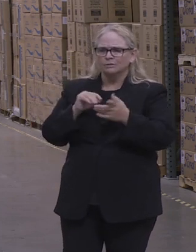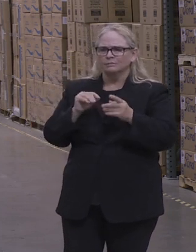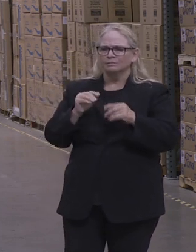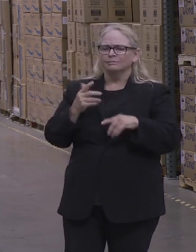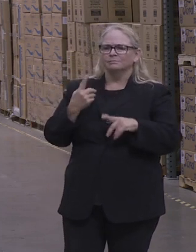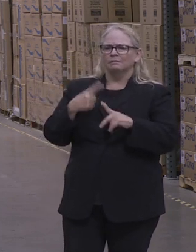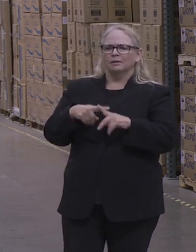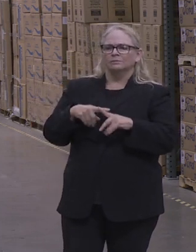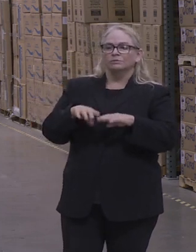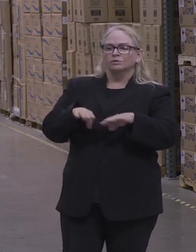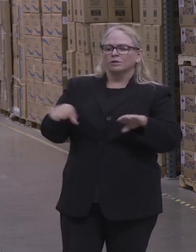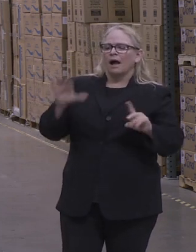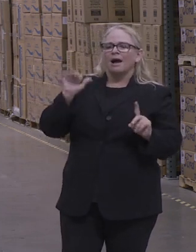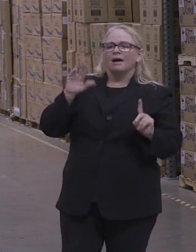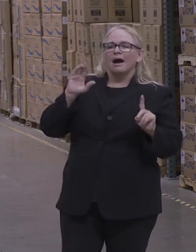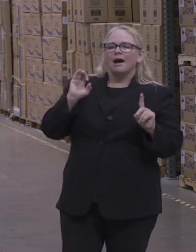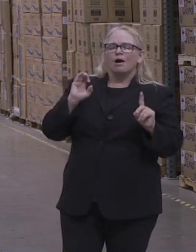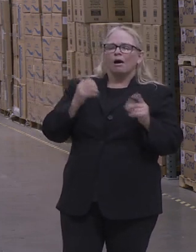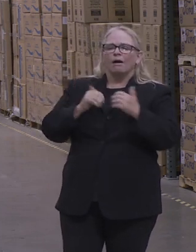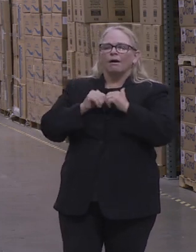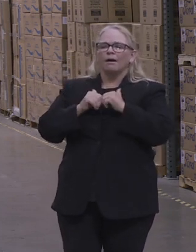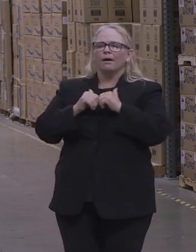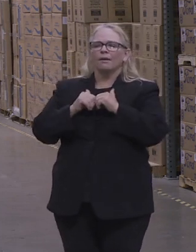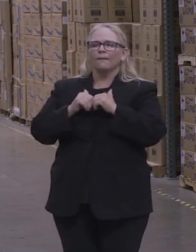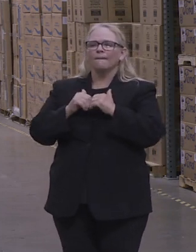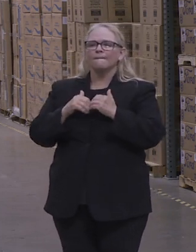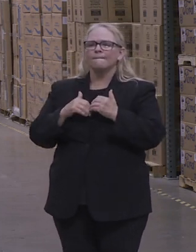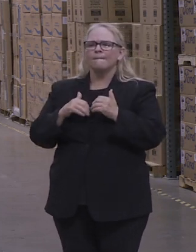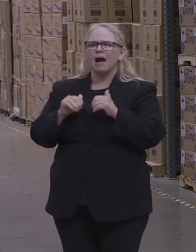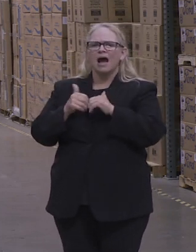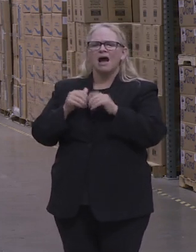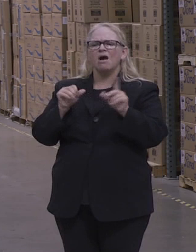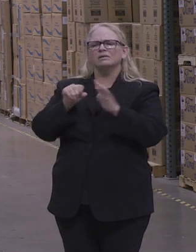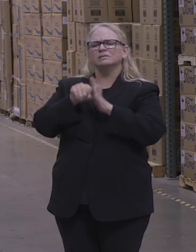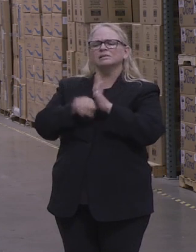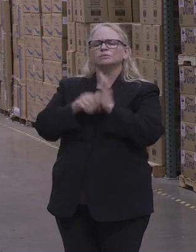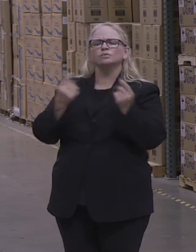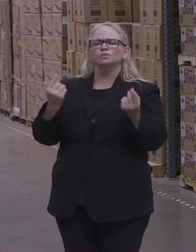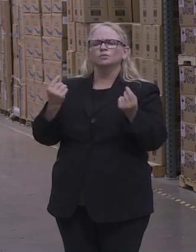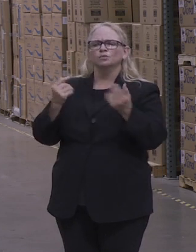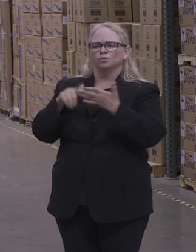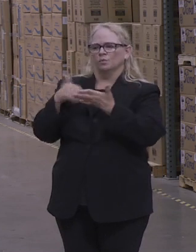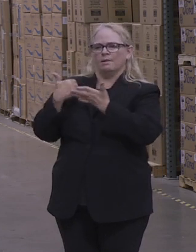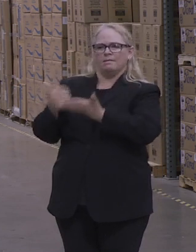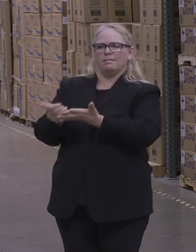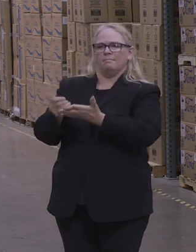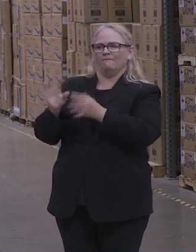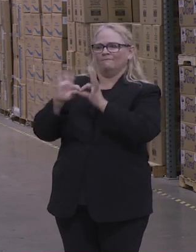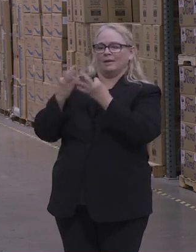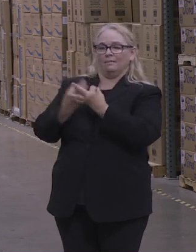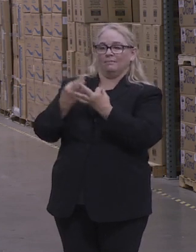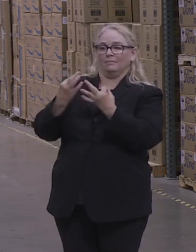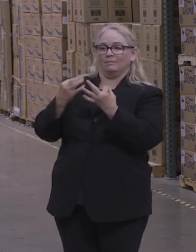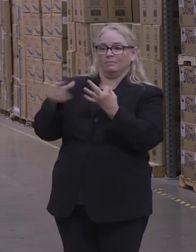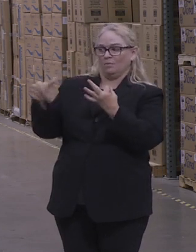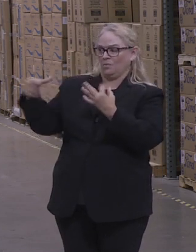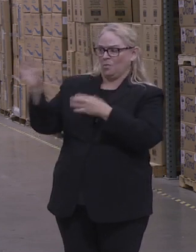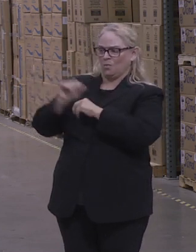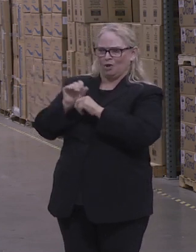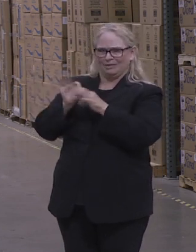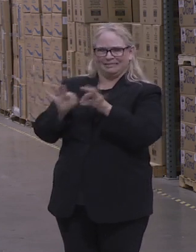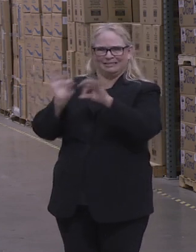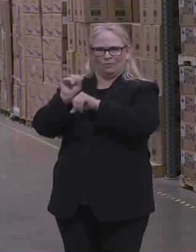working families. Is there anything that the state can do to help them, especially essential working families? Yeah, we've done a lot